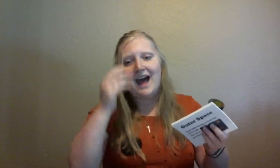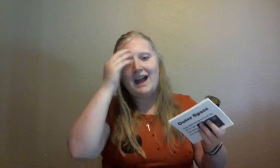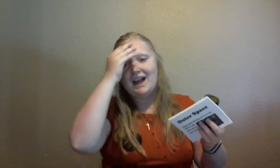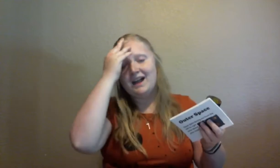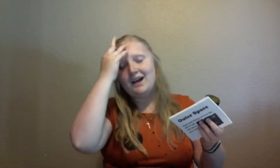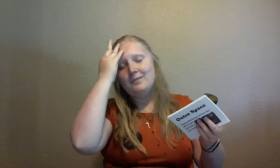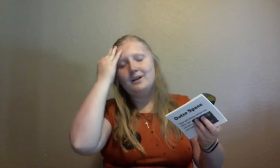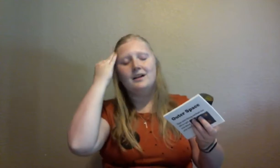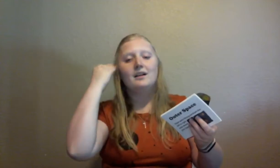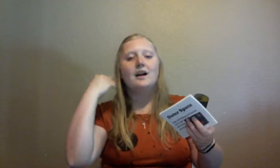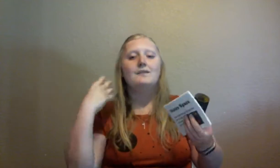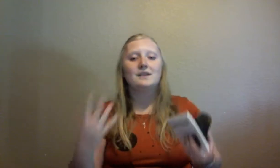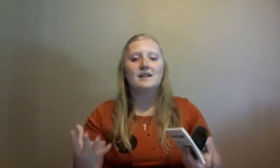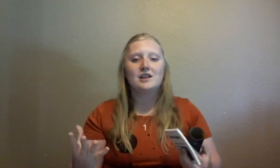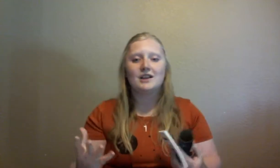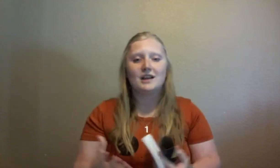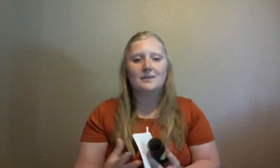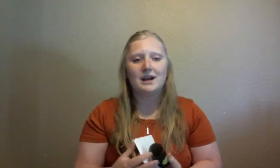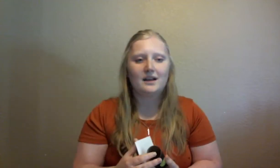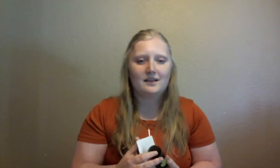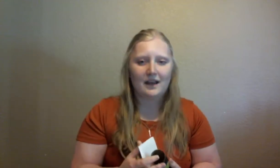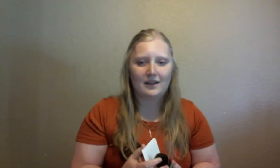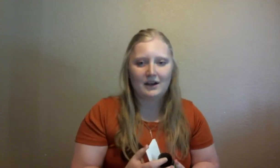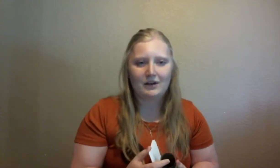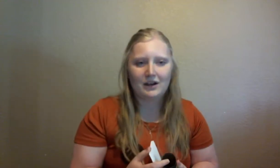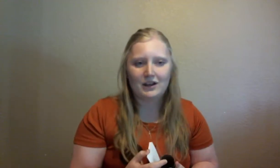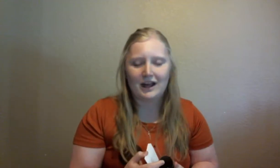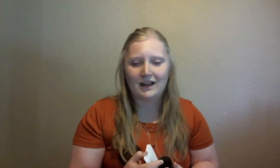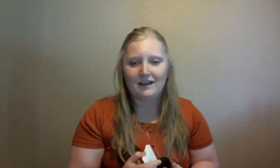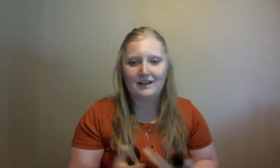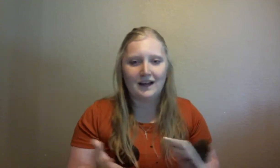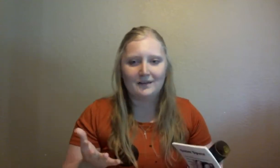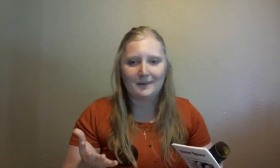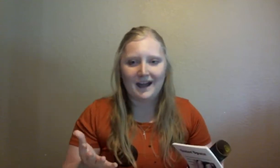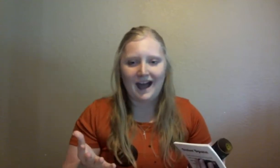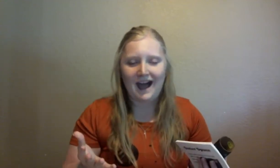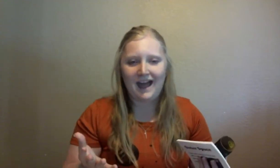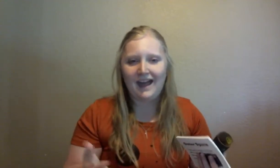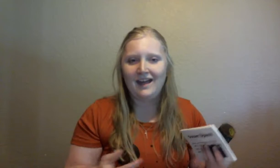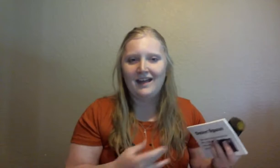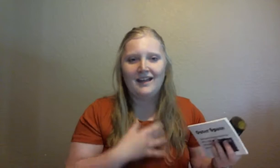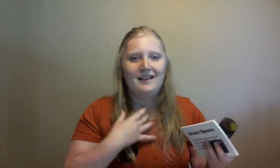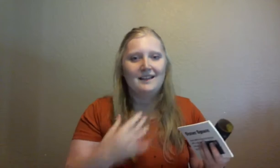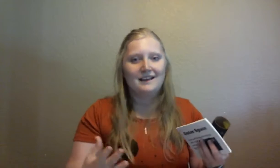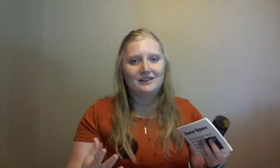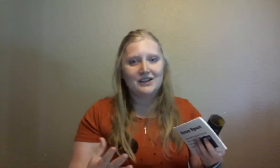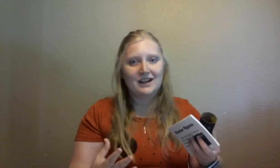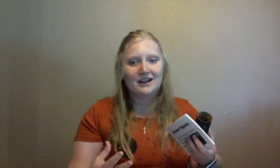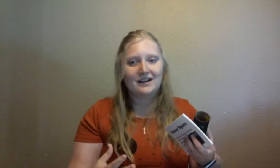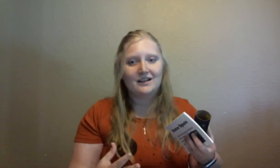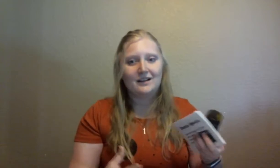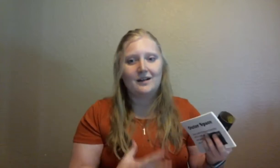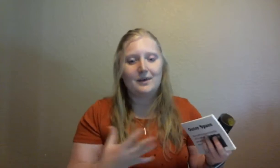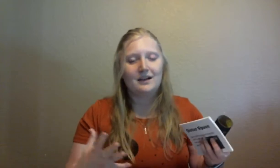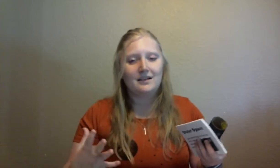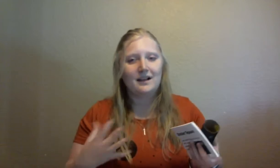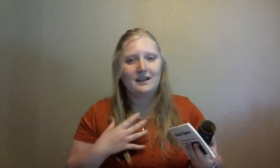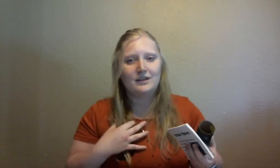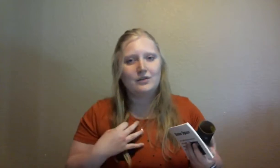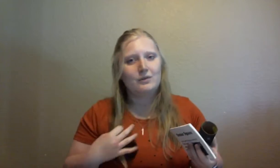I am conversational in American Sign Language, and that is why I like to share American Sign Language with